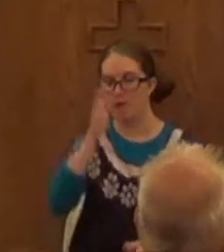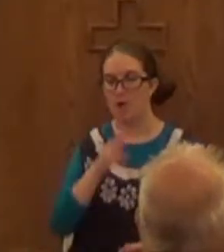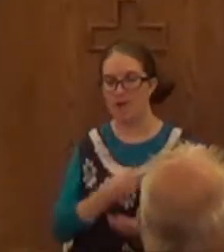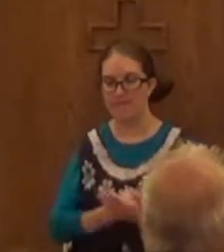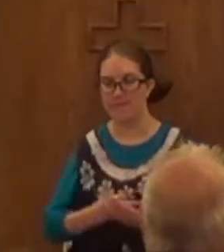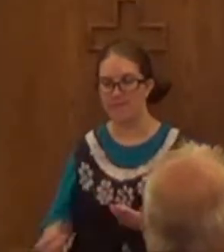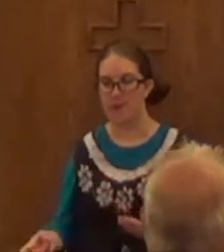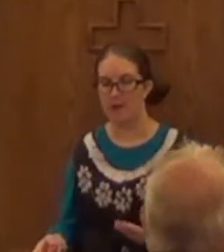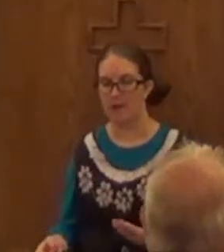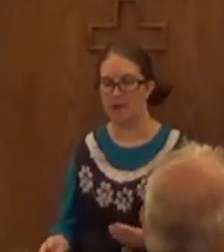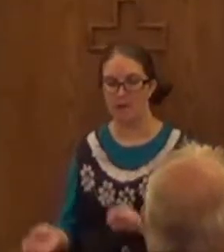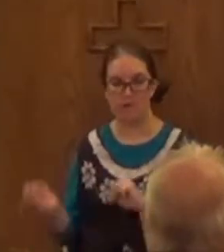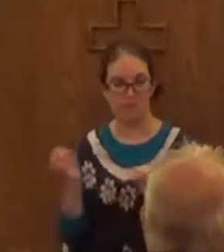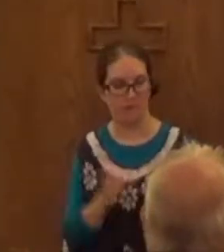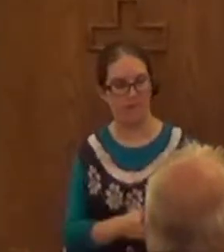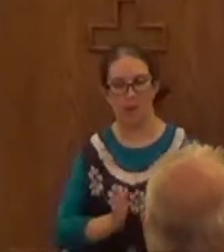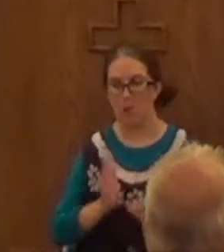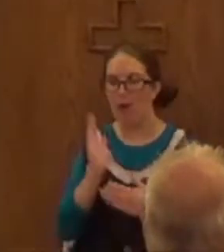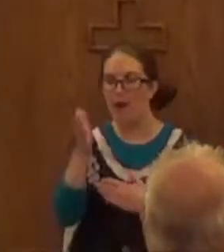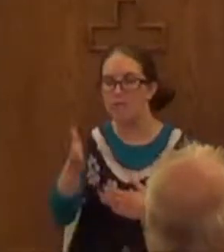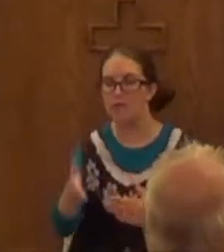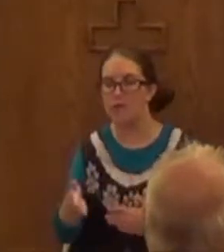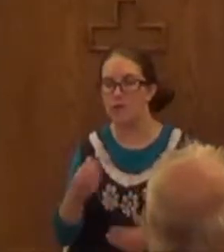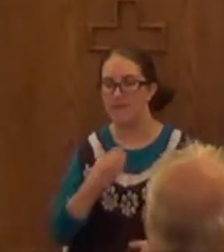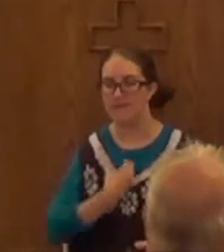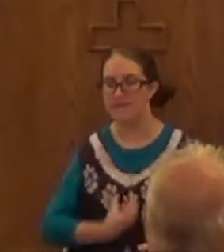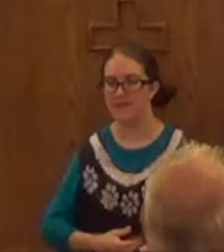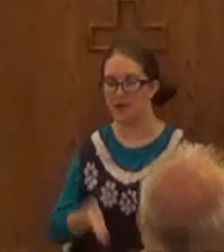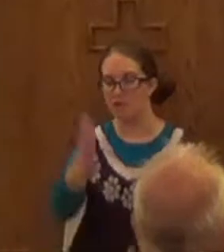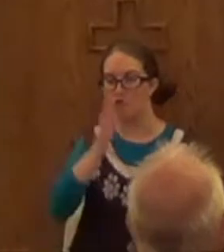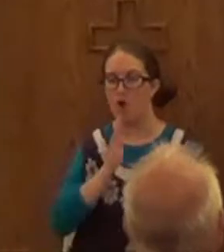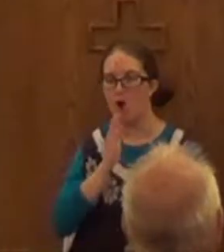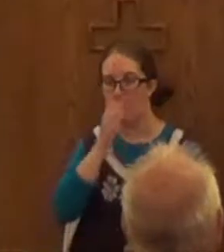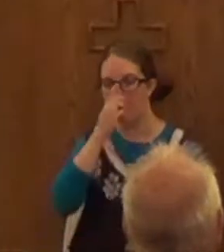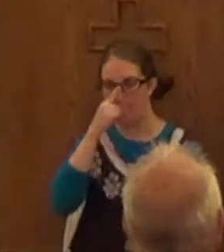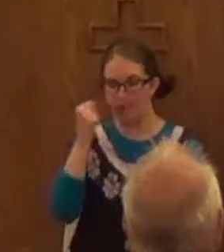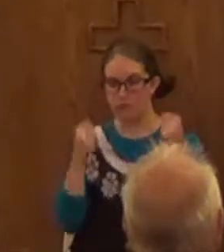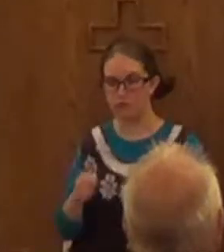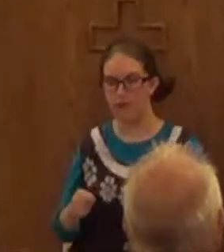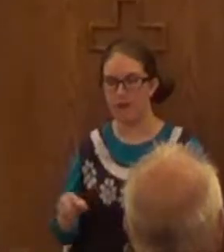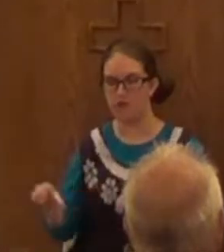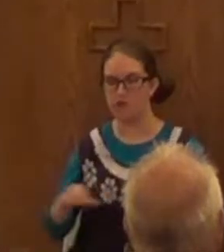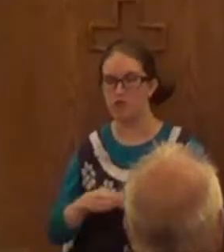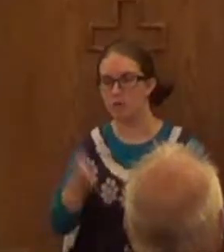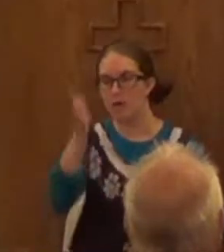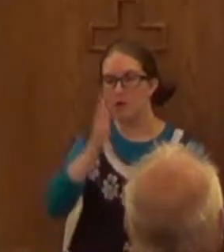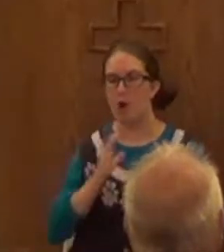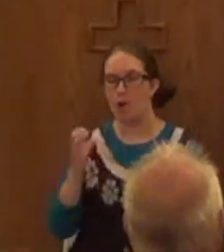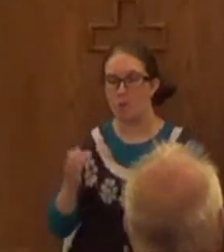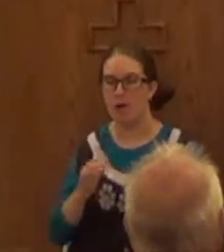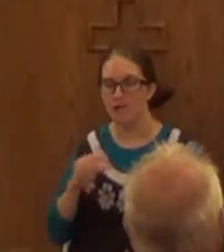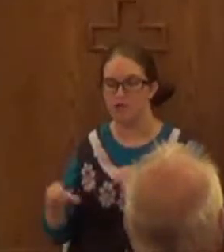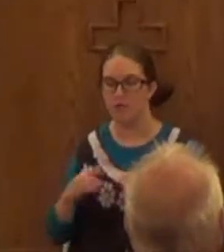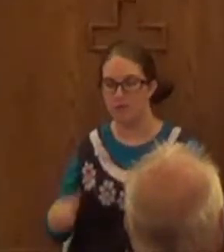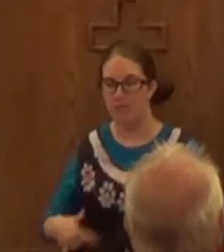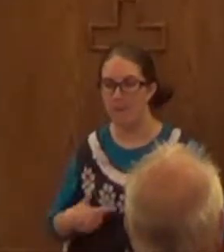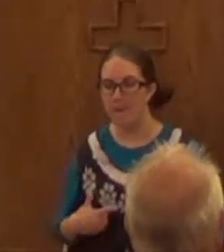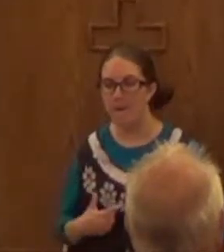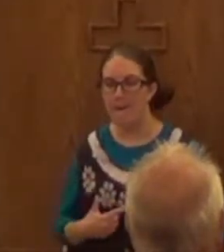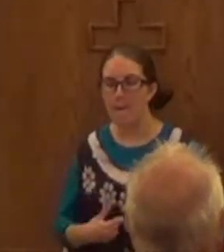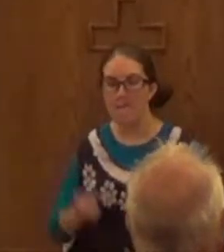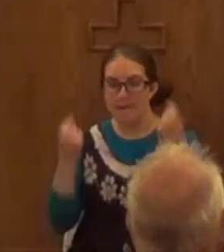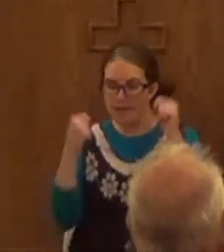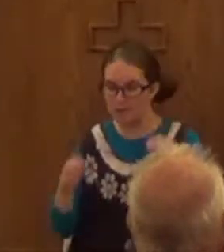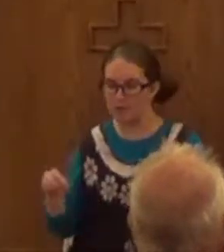away because they went after the will of God and they tried to do what God wanted to do in their life, but they tried to do it in the